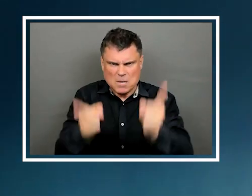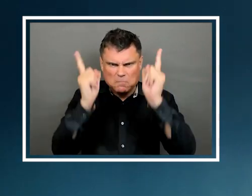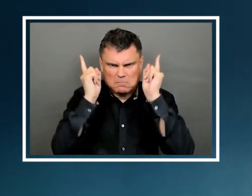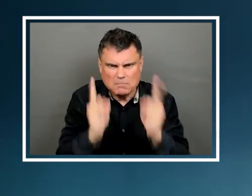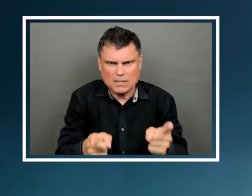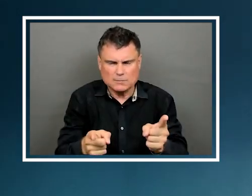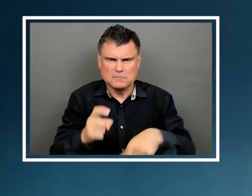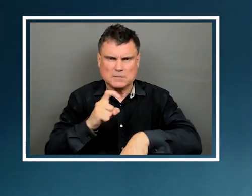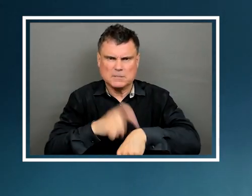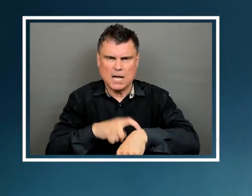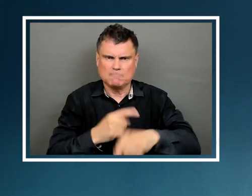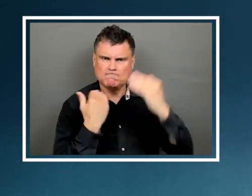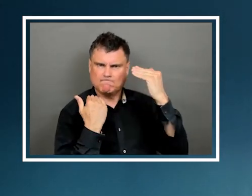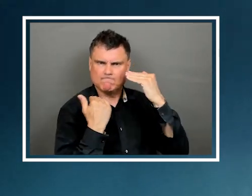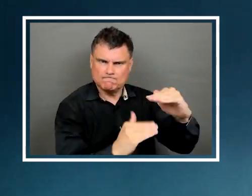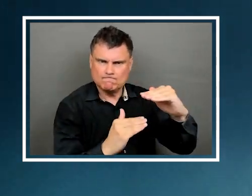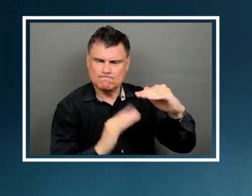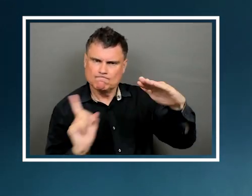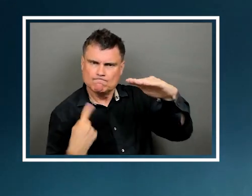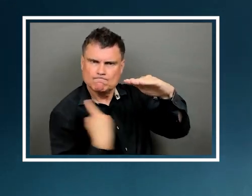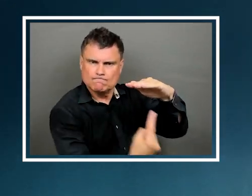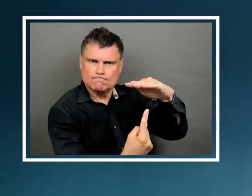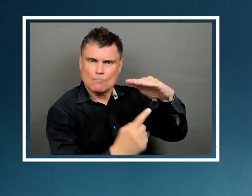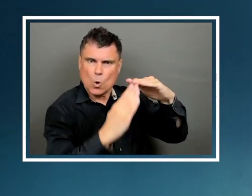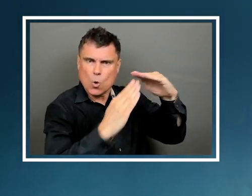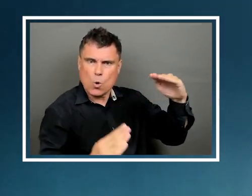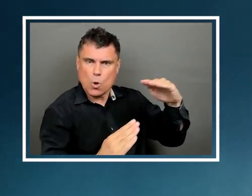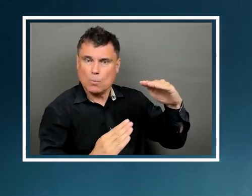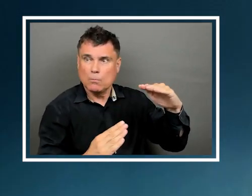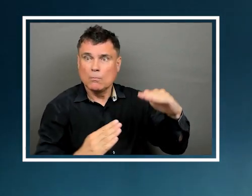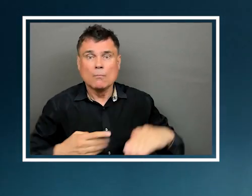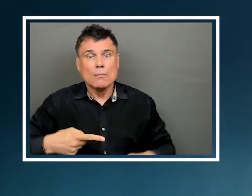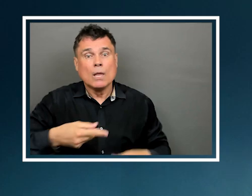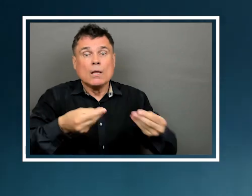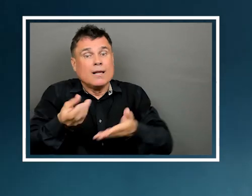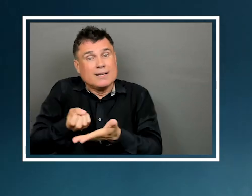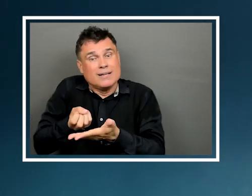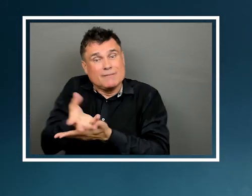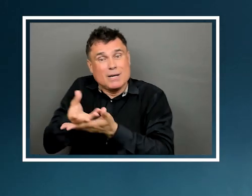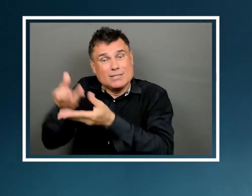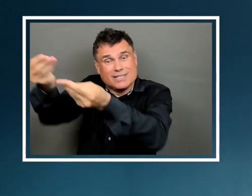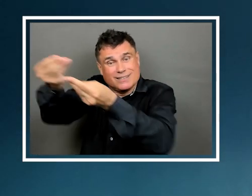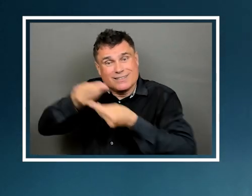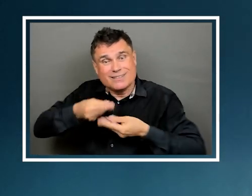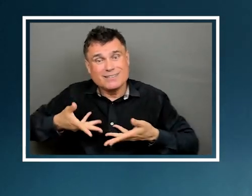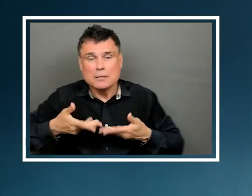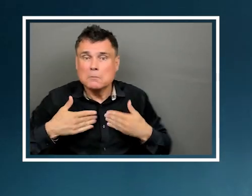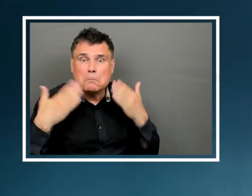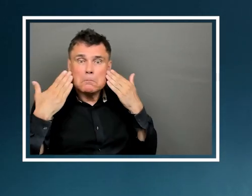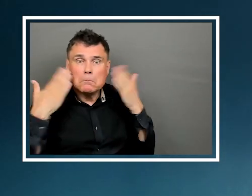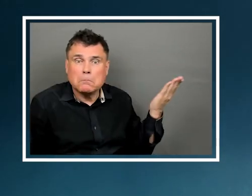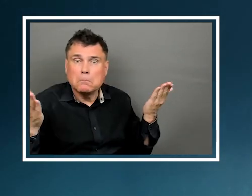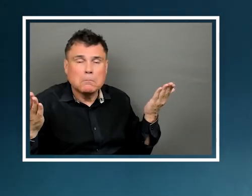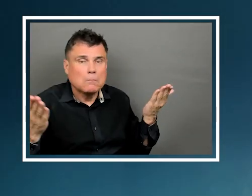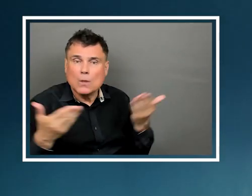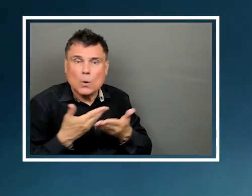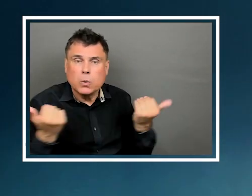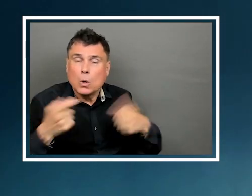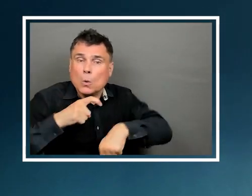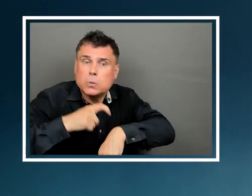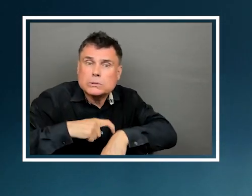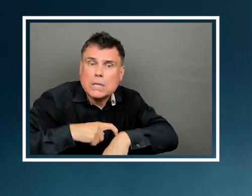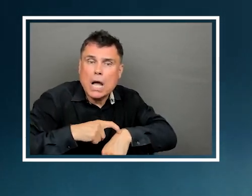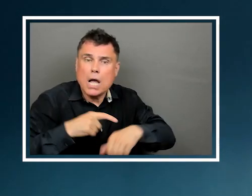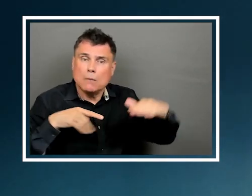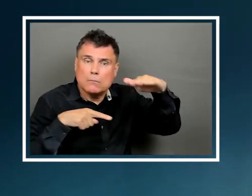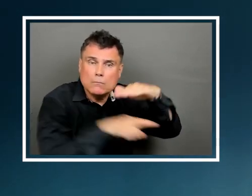information. One of the measures that was put in place was implementing curfews. But since not everyone